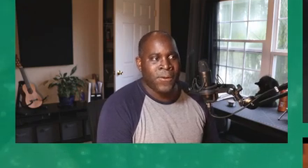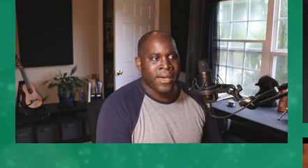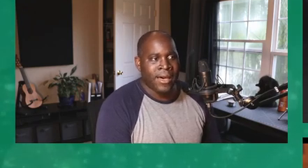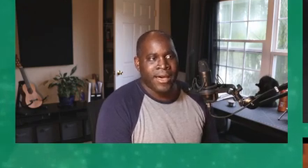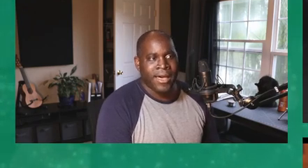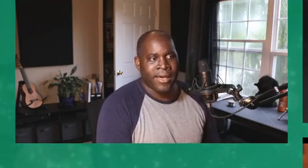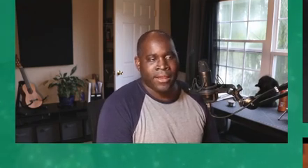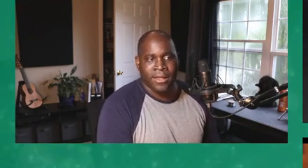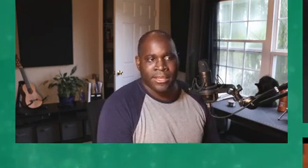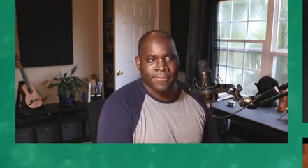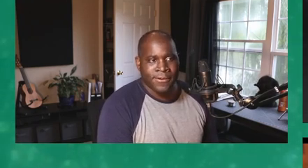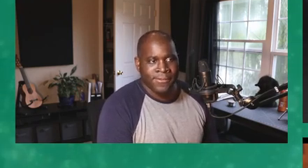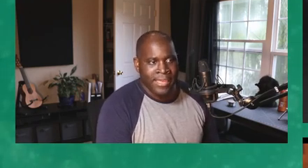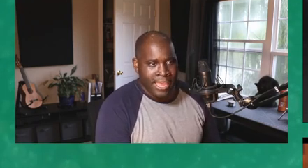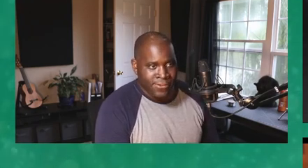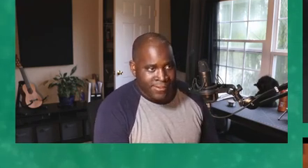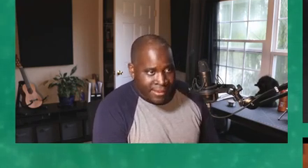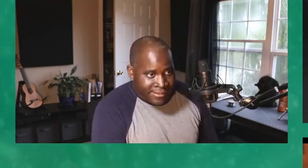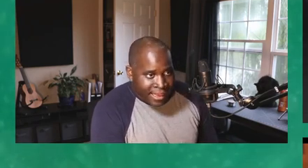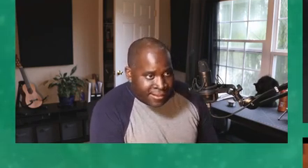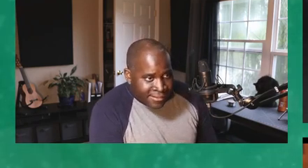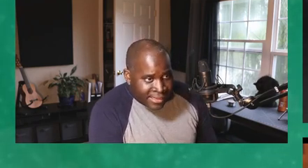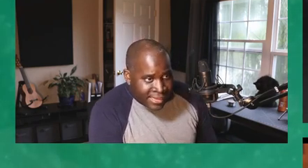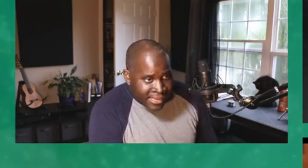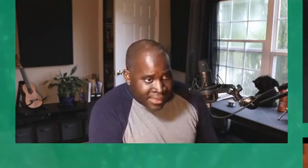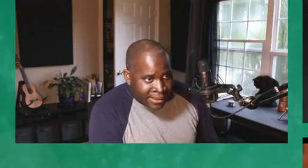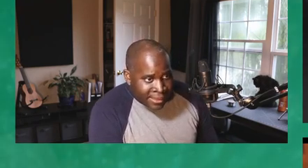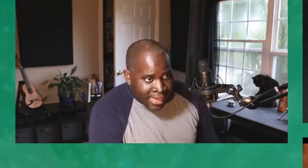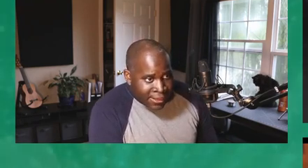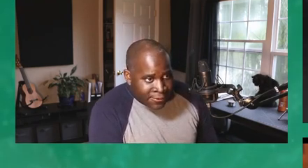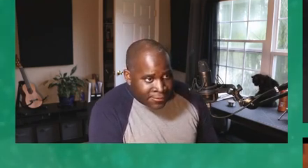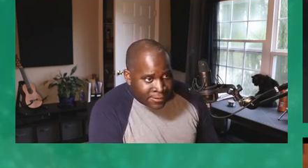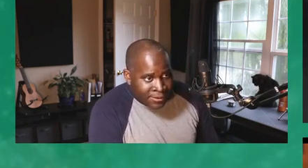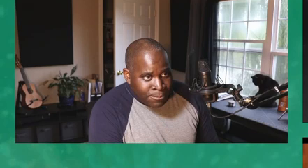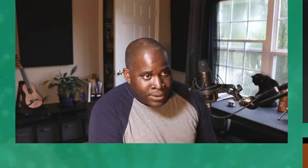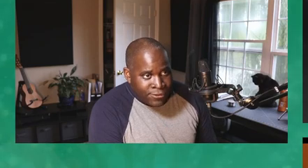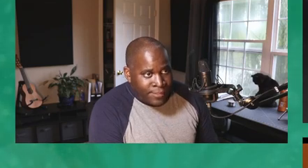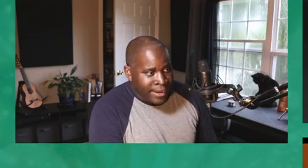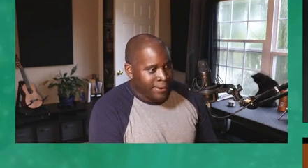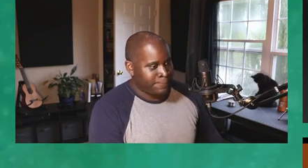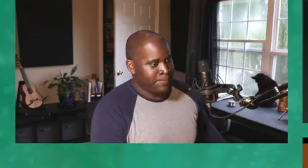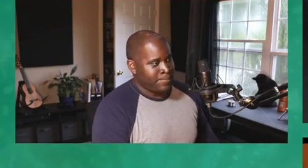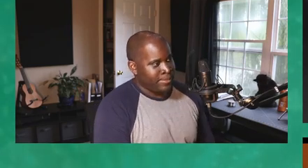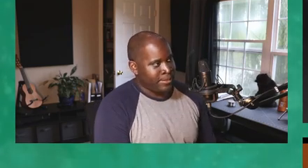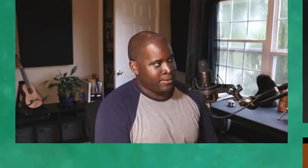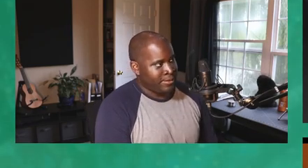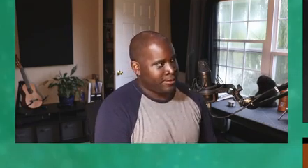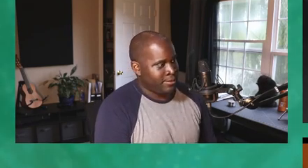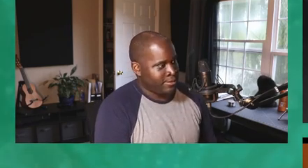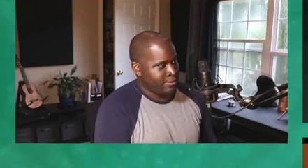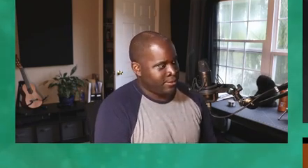to a colleague of hers, and she says, "I see L's breach General there."